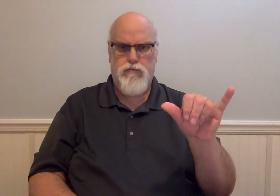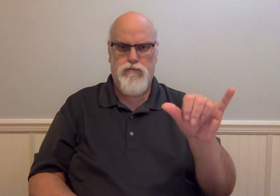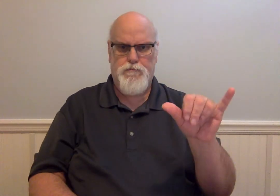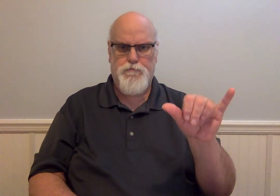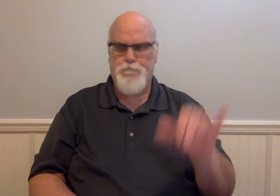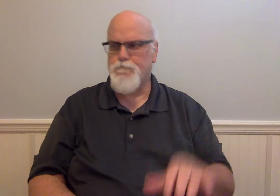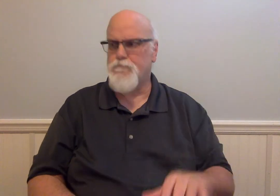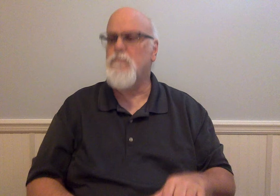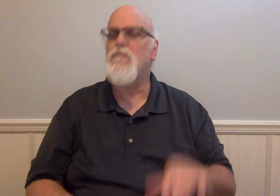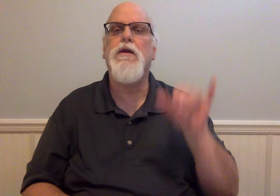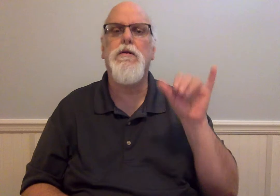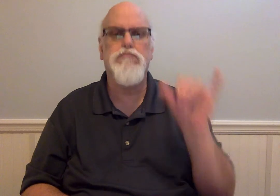Oh, I see.